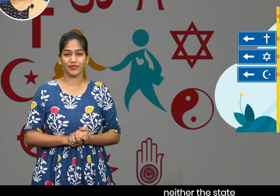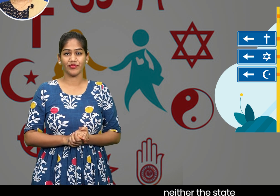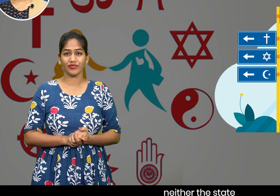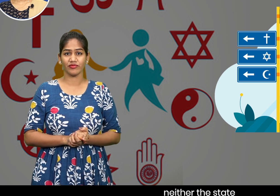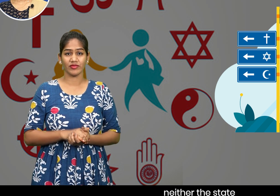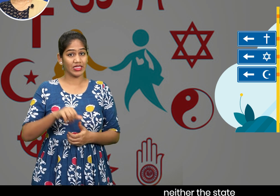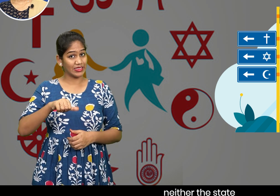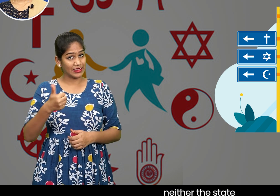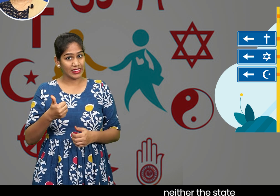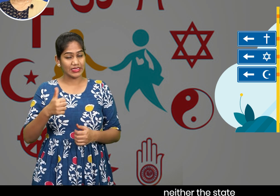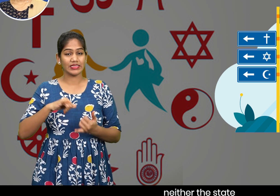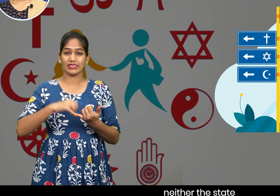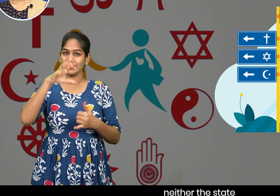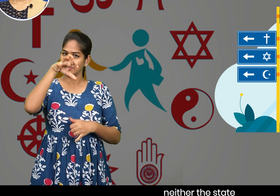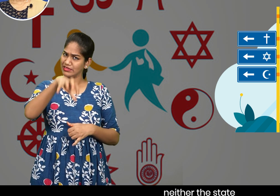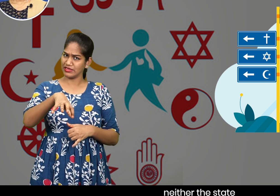neither the state